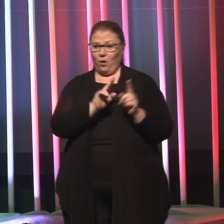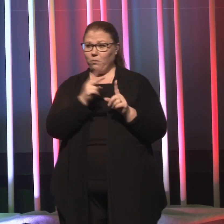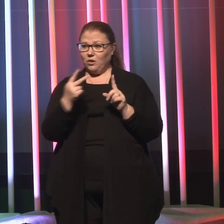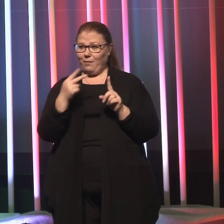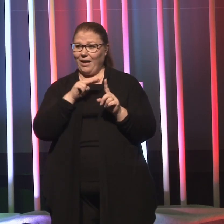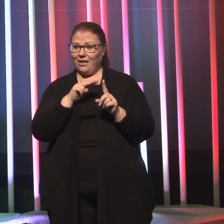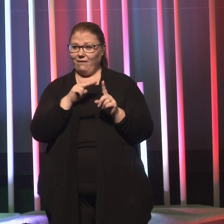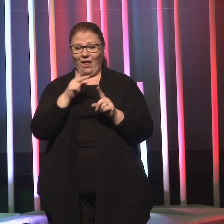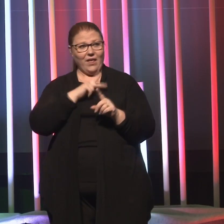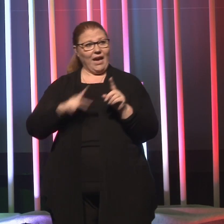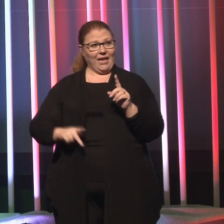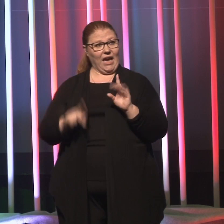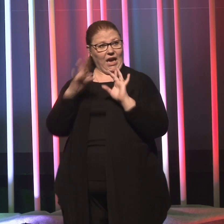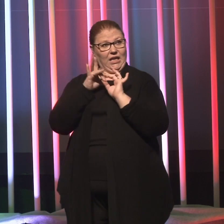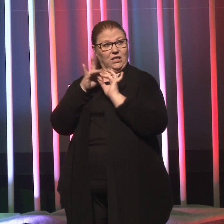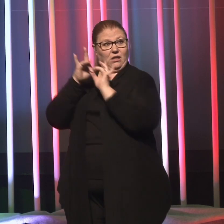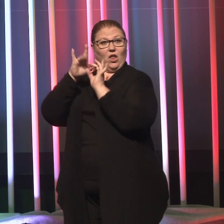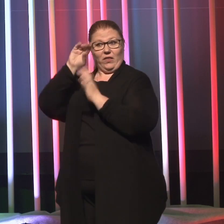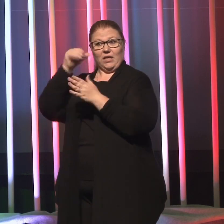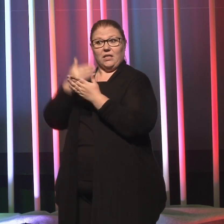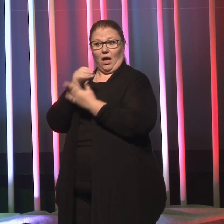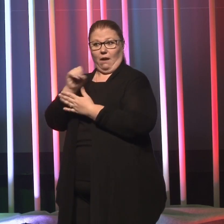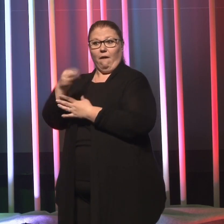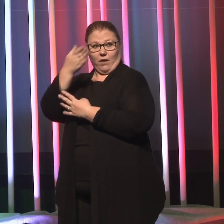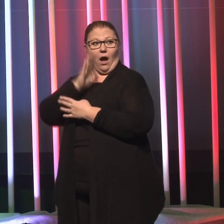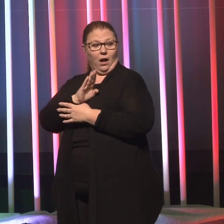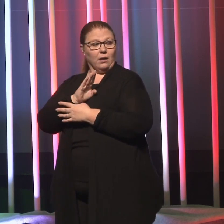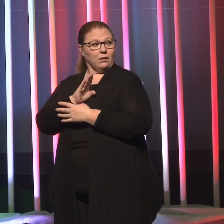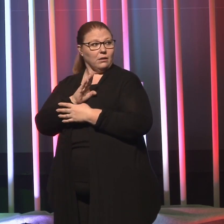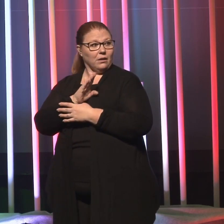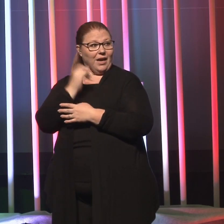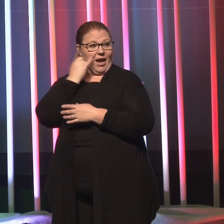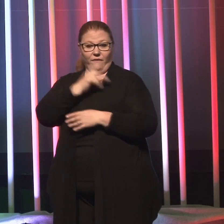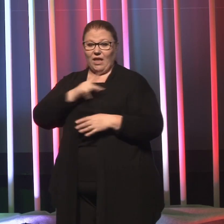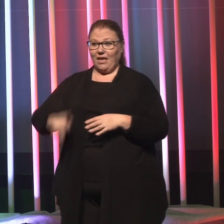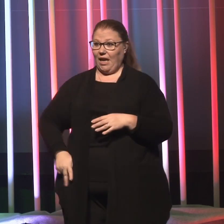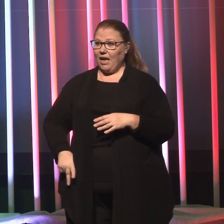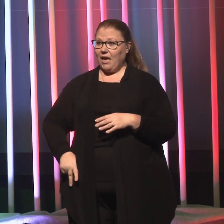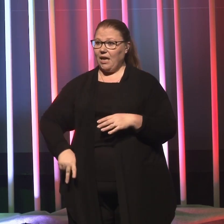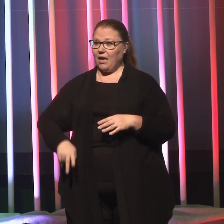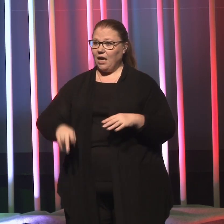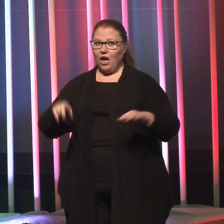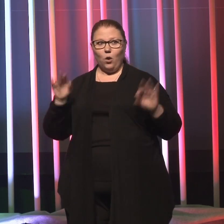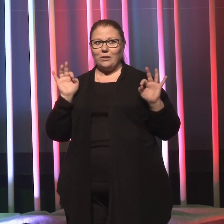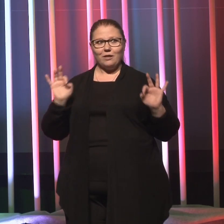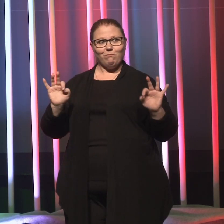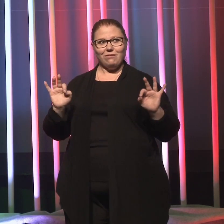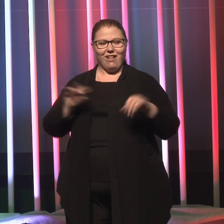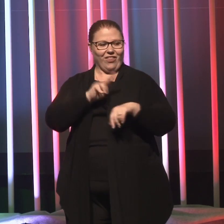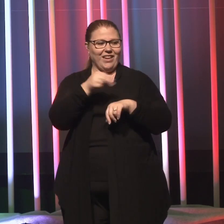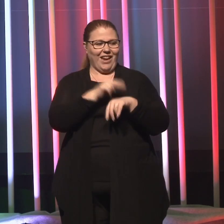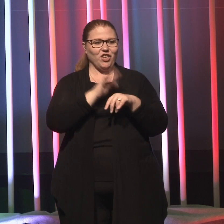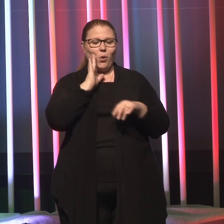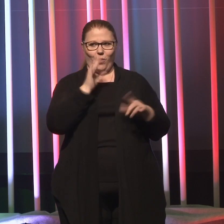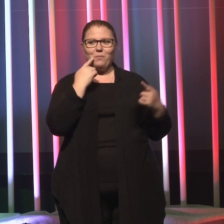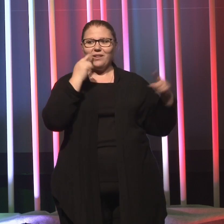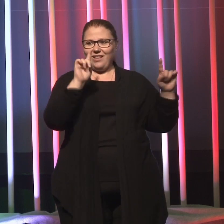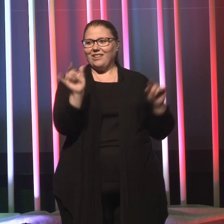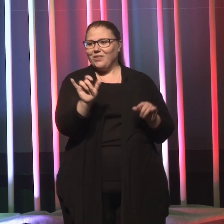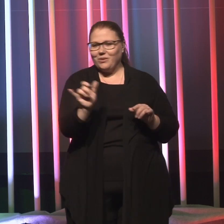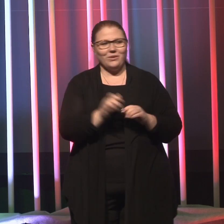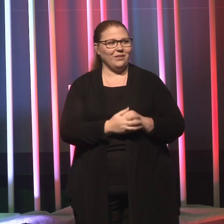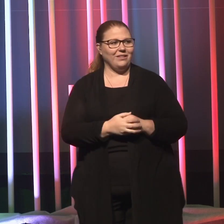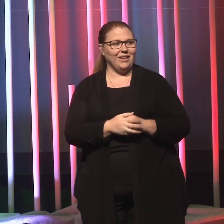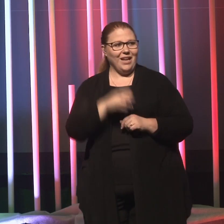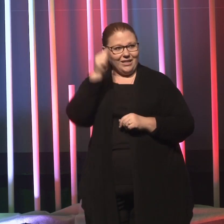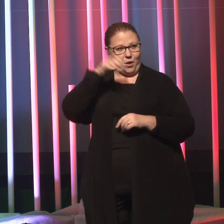closest to God. The king was the son of God. And if the king was on point, then the nation would be on point, right? So there's a guy